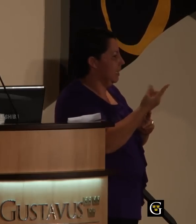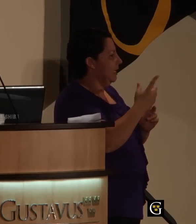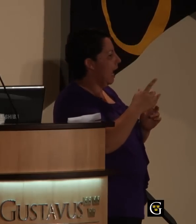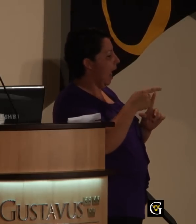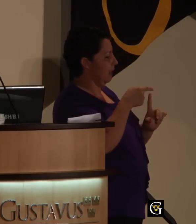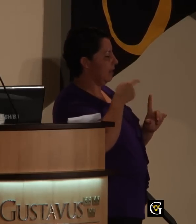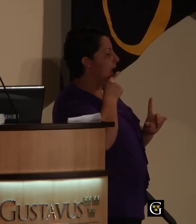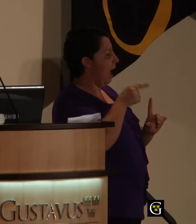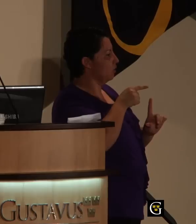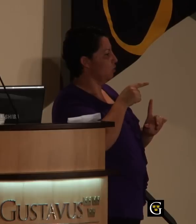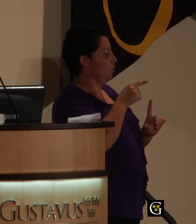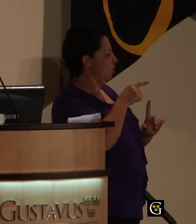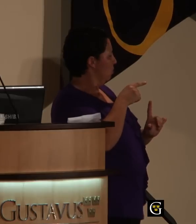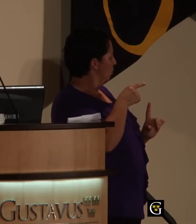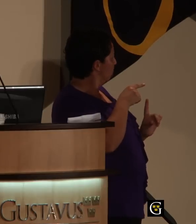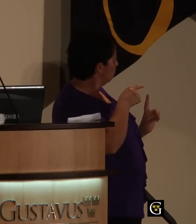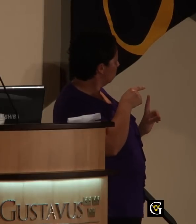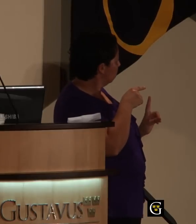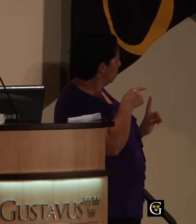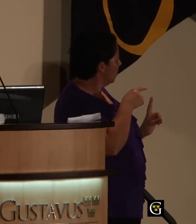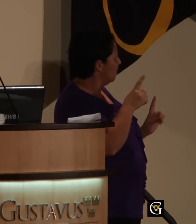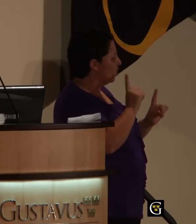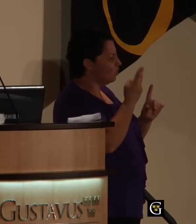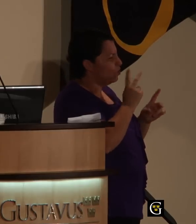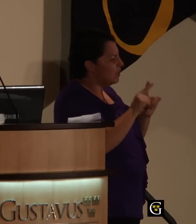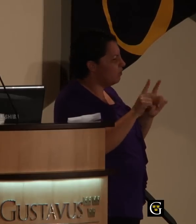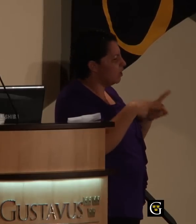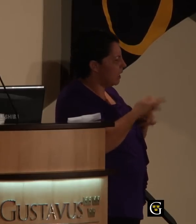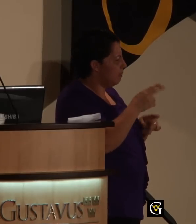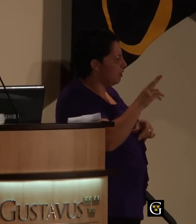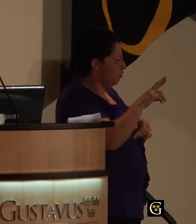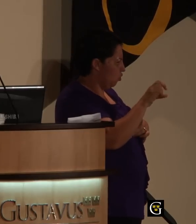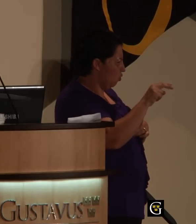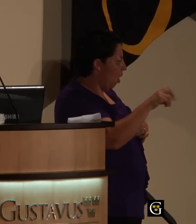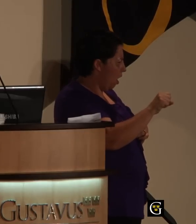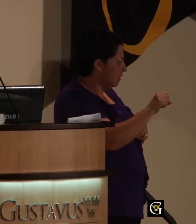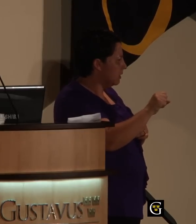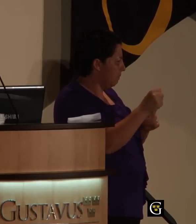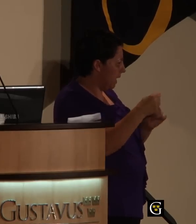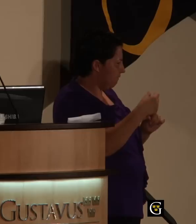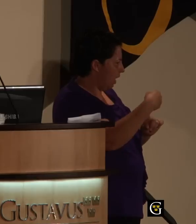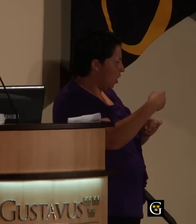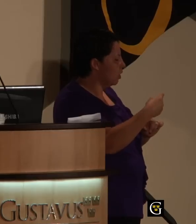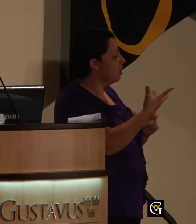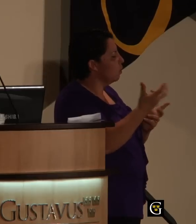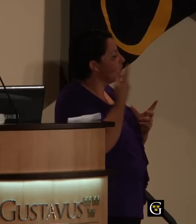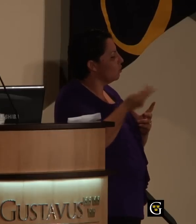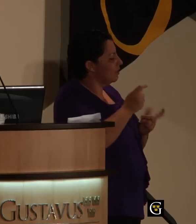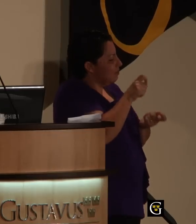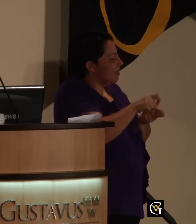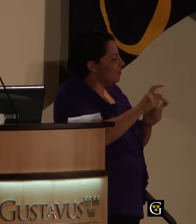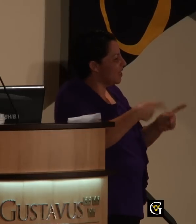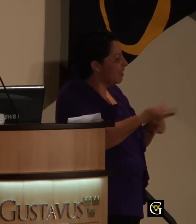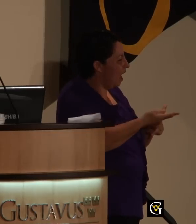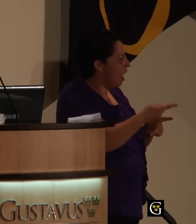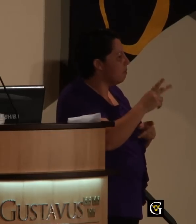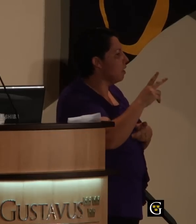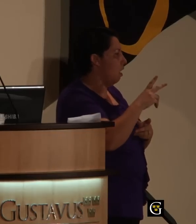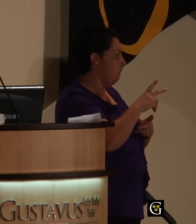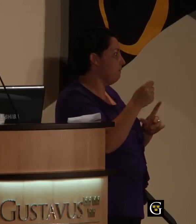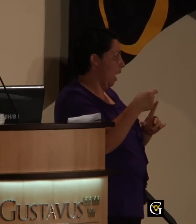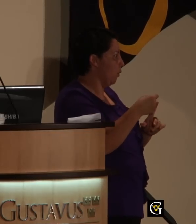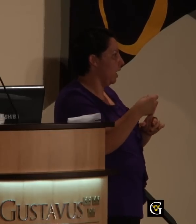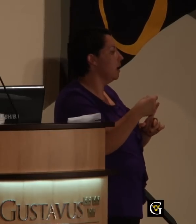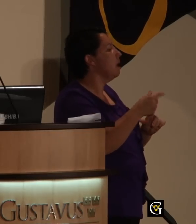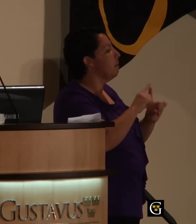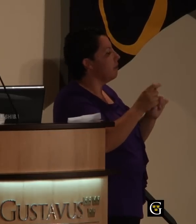only at Purkinje neurons, to see a specific kind of neural firing while editing out what we don't want to see.